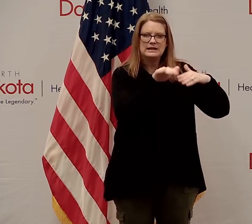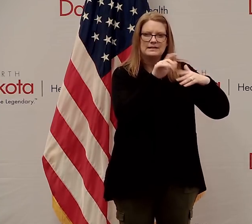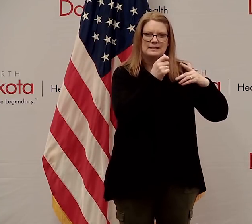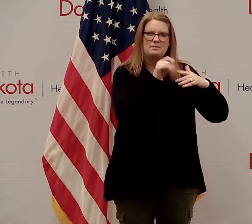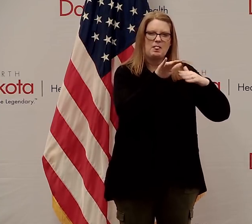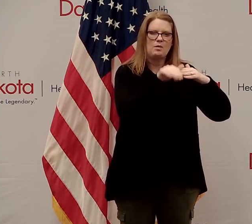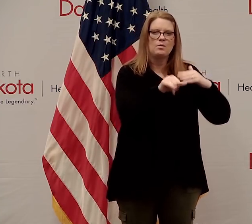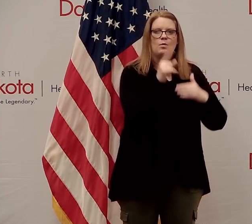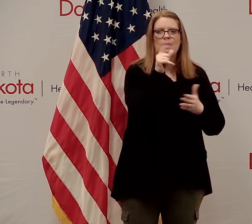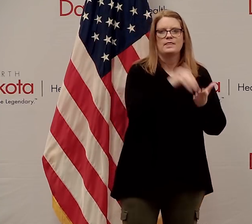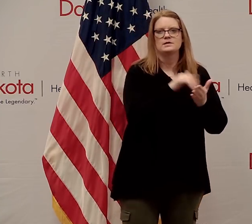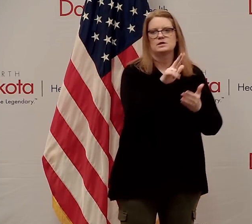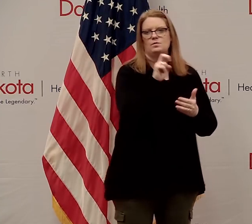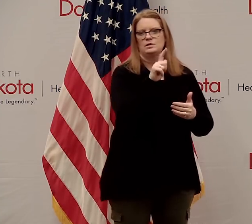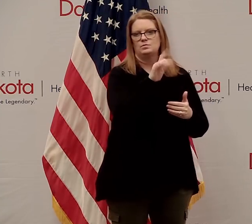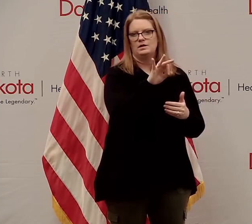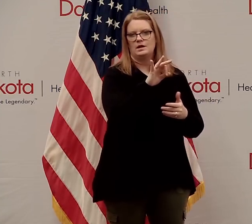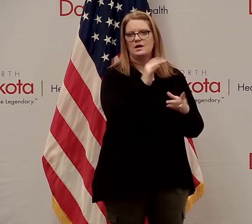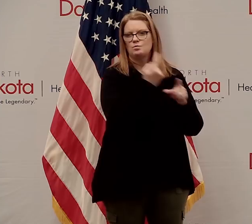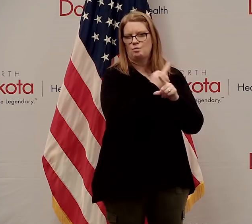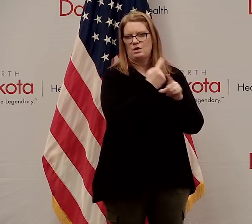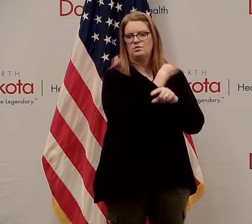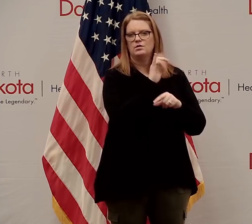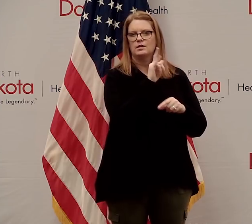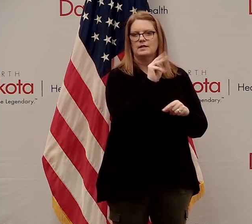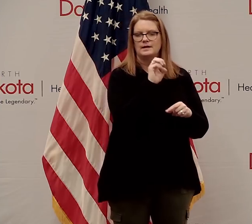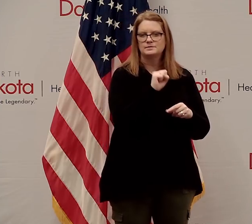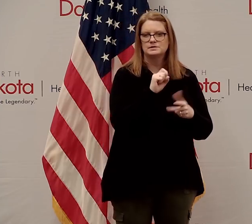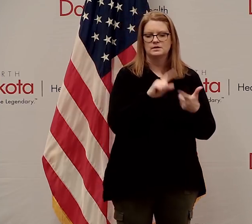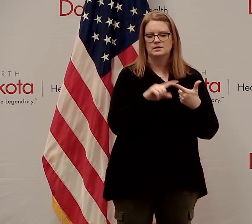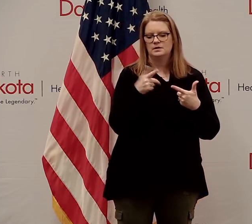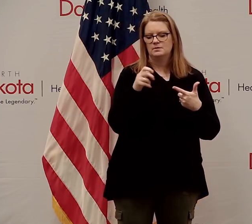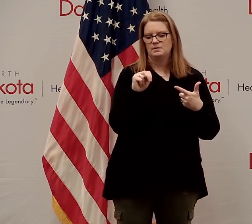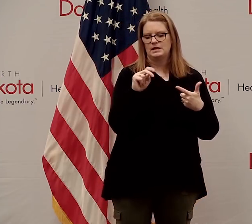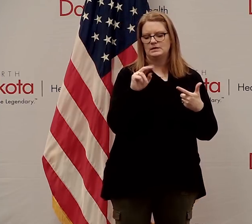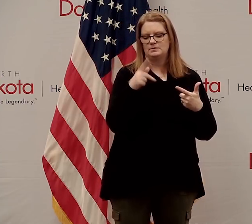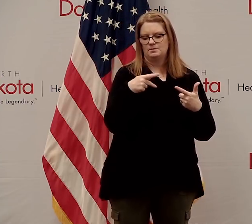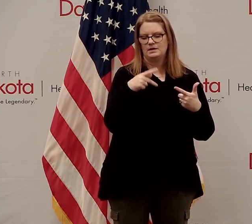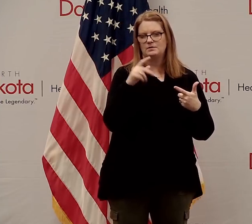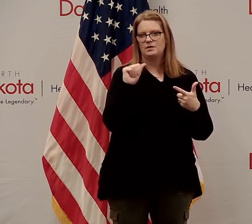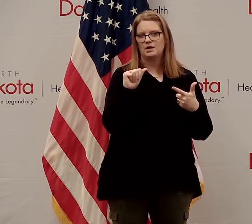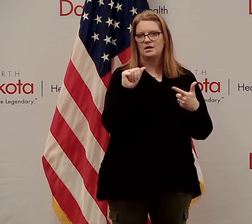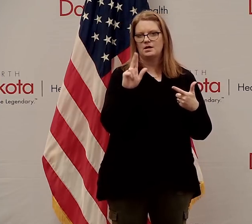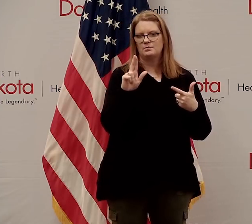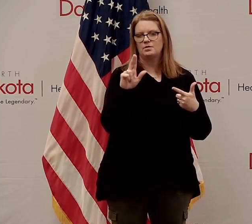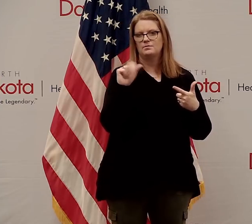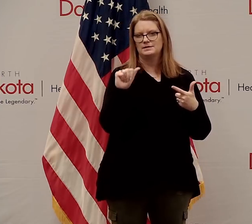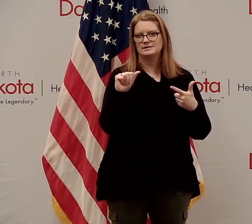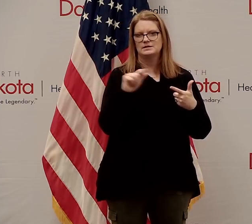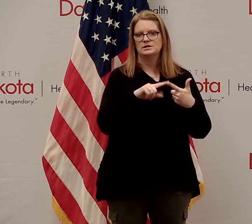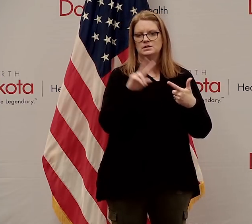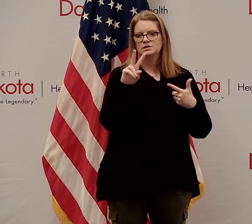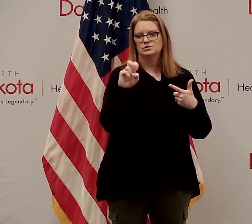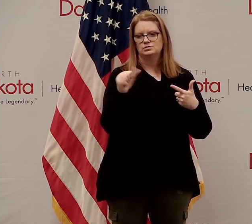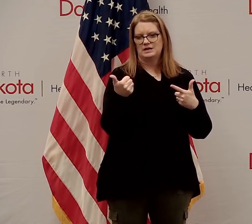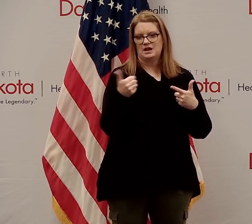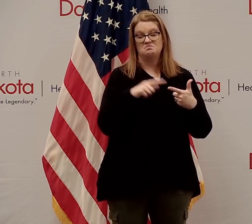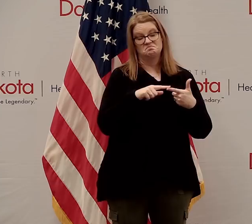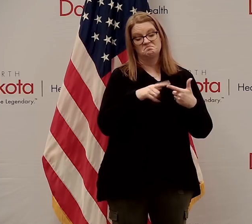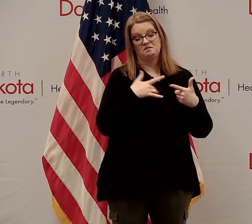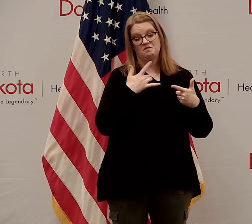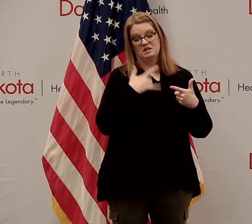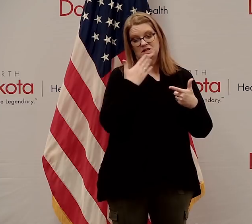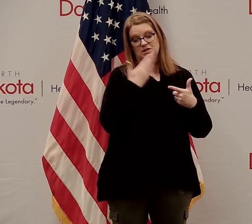peak, 1,329 regular claims. The pandemic unemployment assistance way down to 210, which I take that as a good